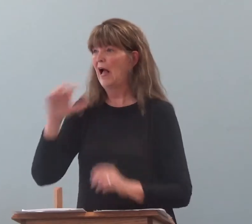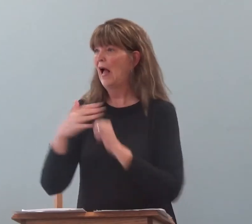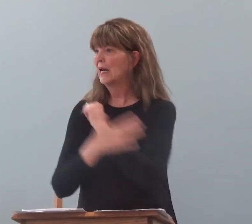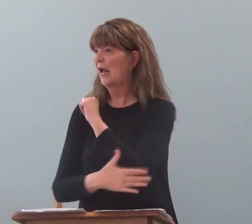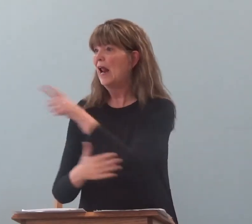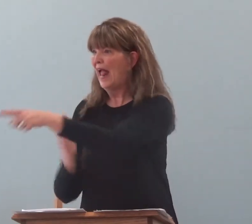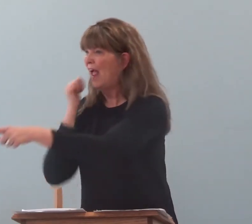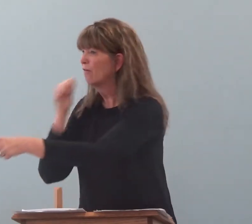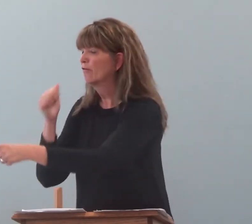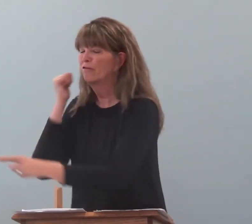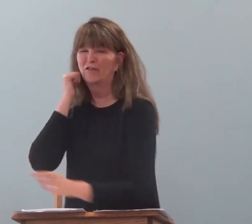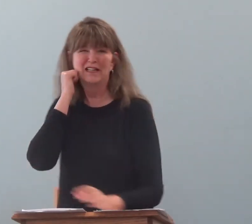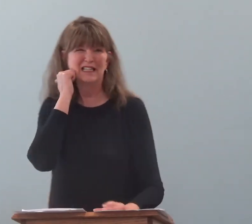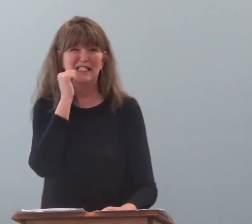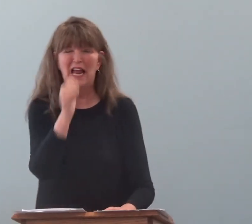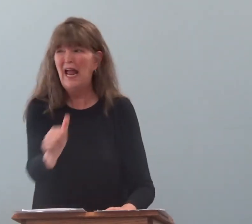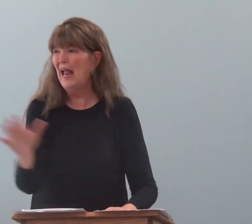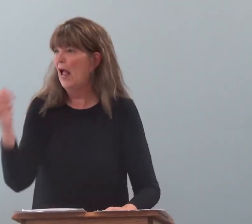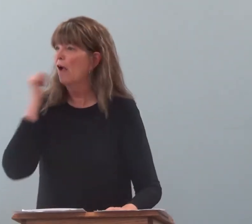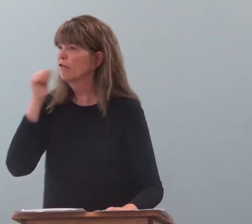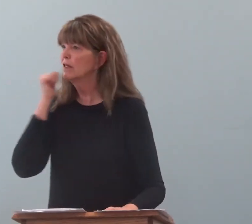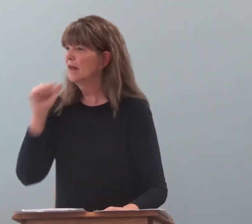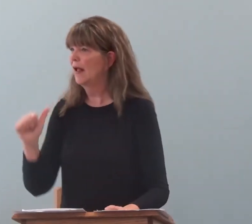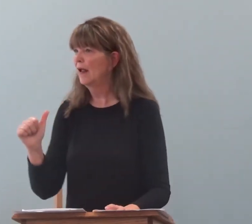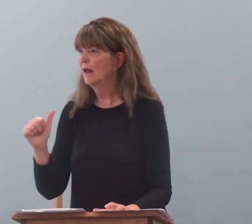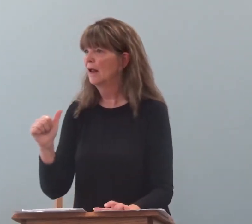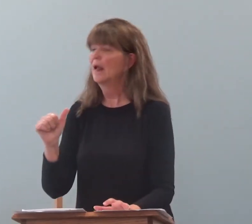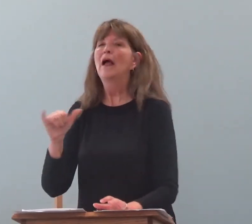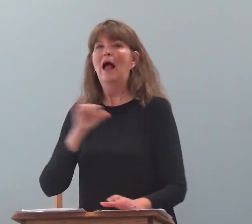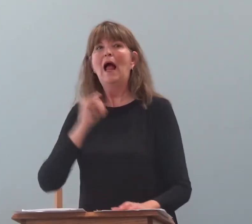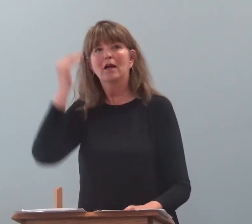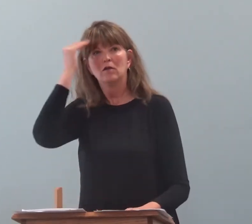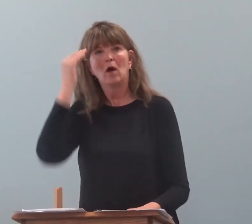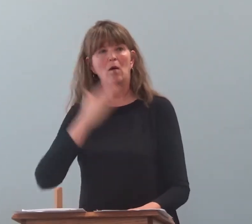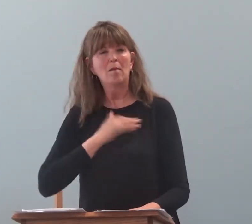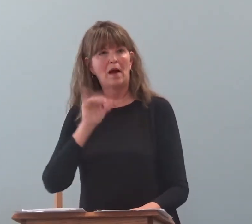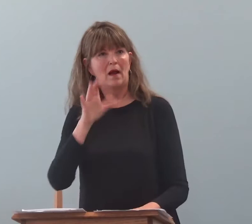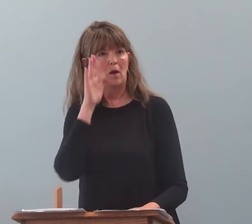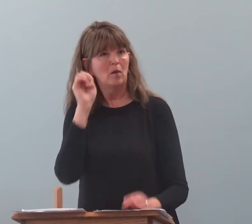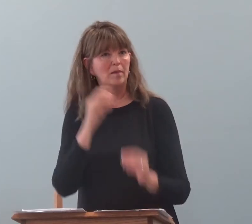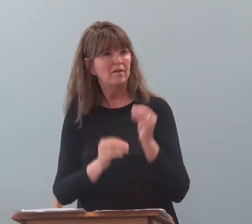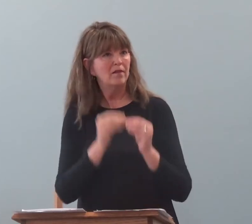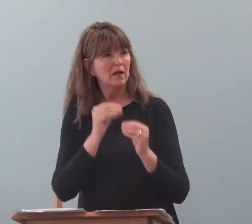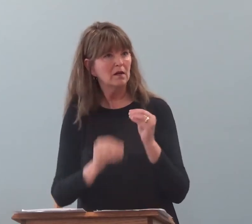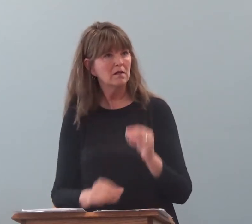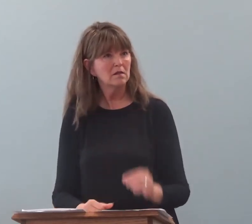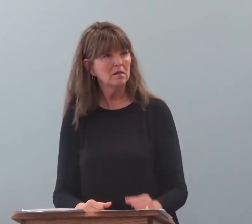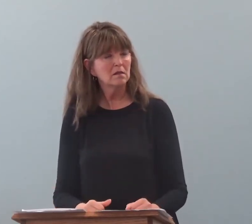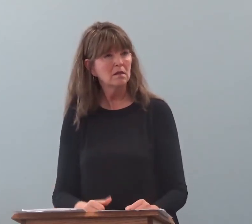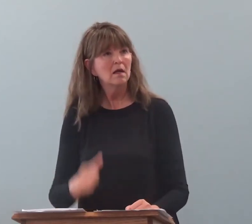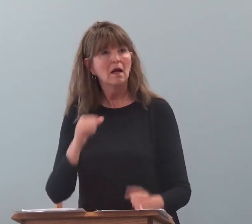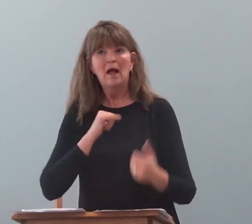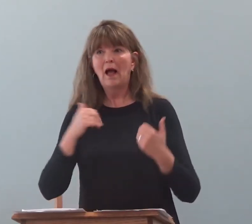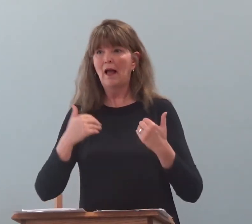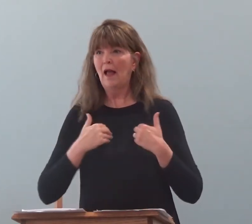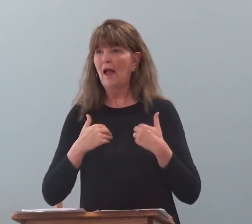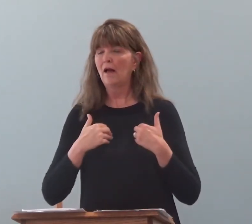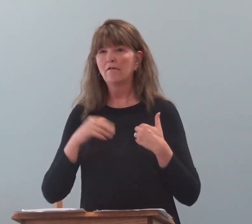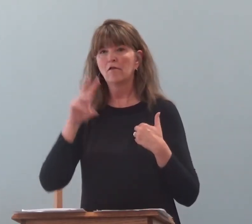week. Well, you know, some people experience this every single day, depending on where they live and